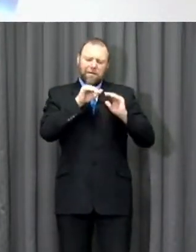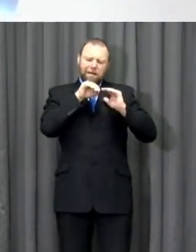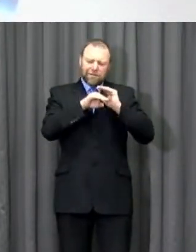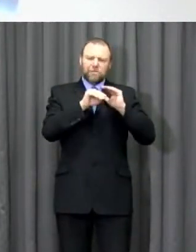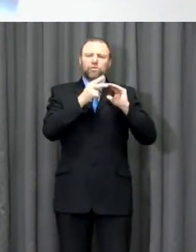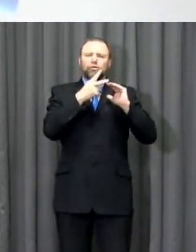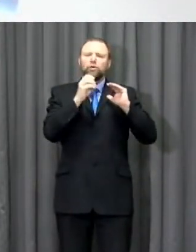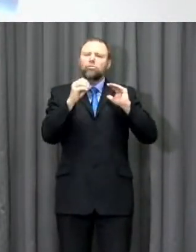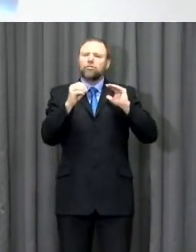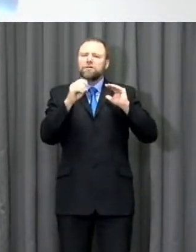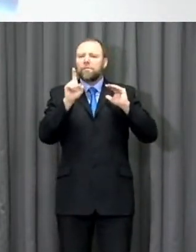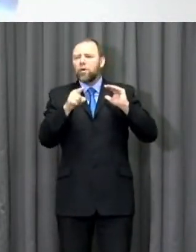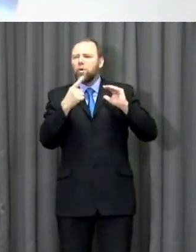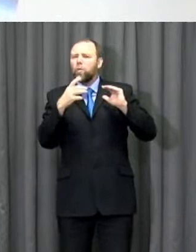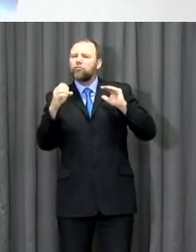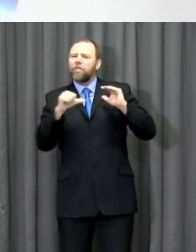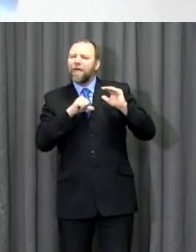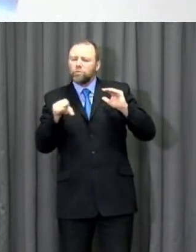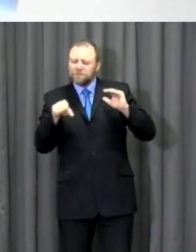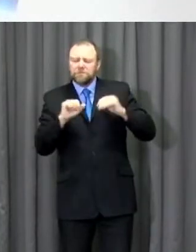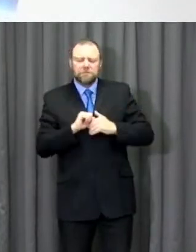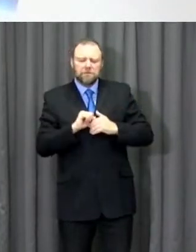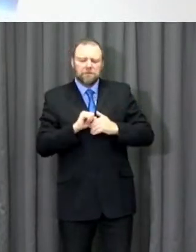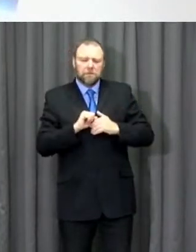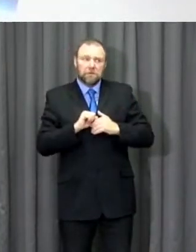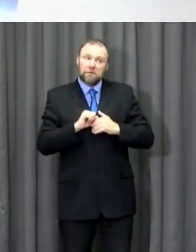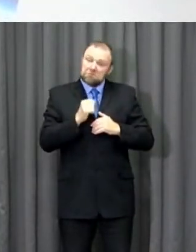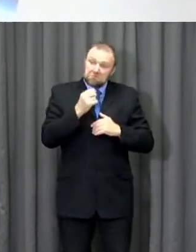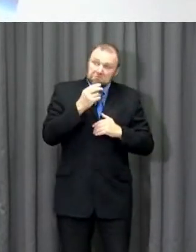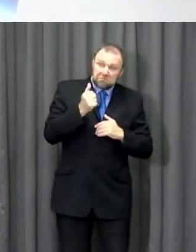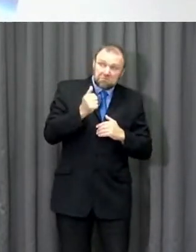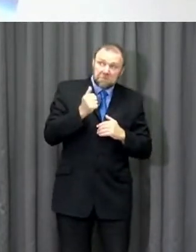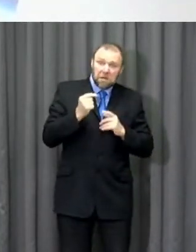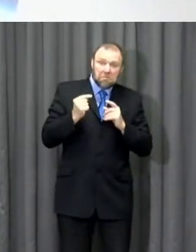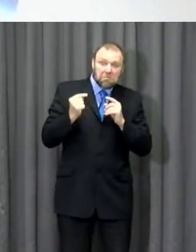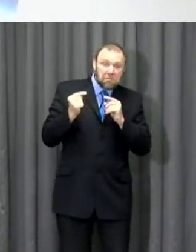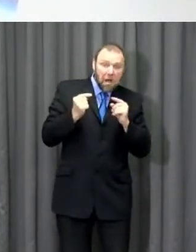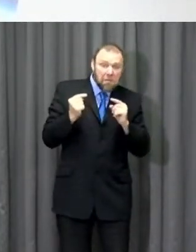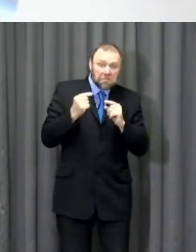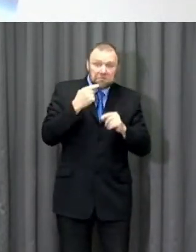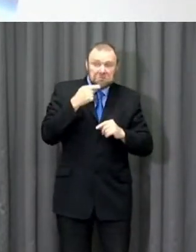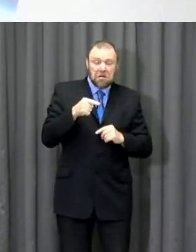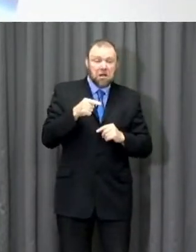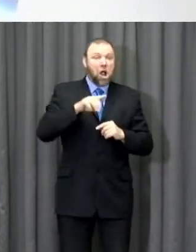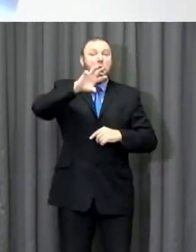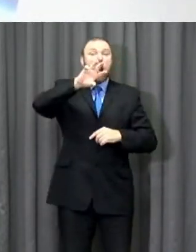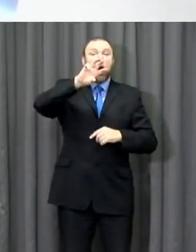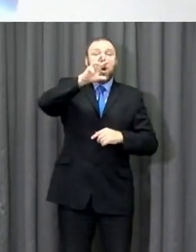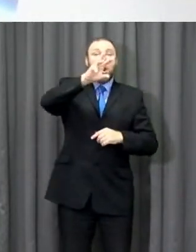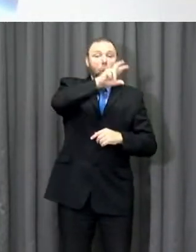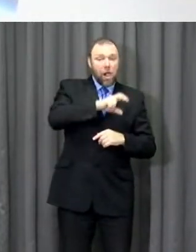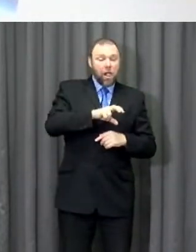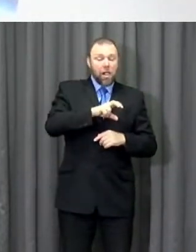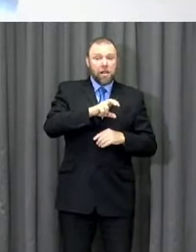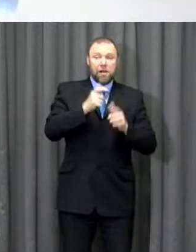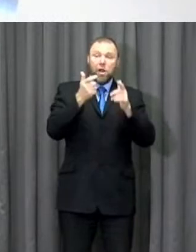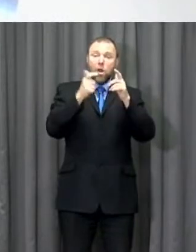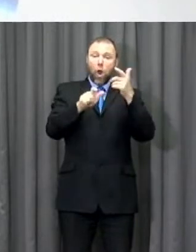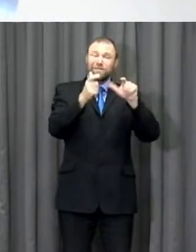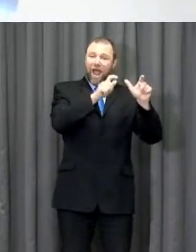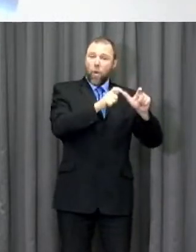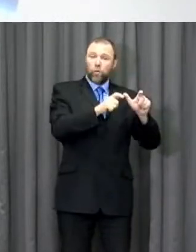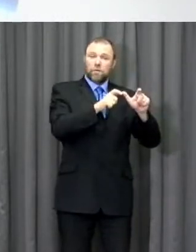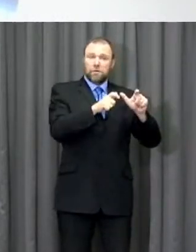population, is there an argument for perhaps reintroducing more localised lockdowns in a bid to give greater freedoms to areas with